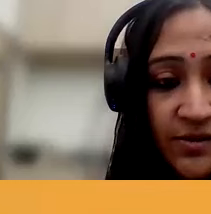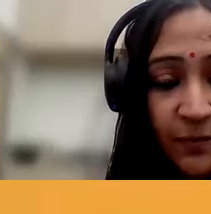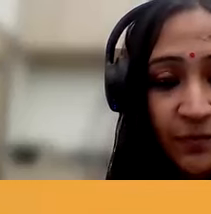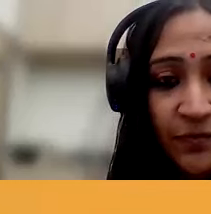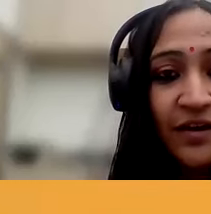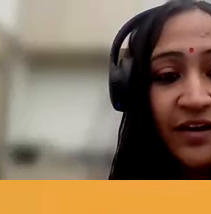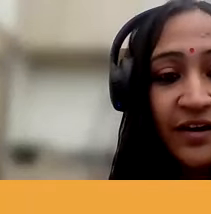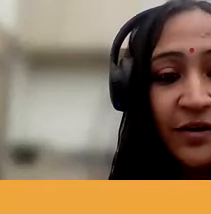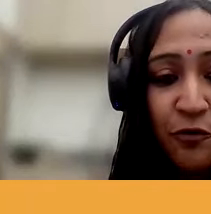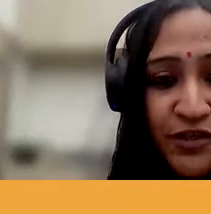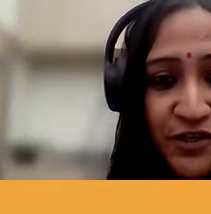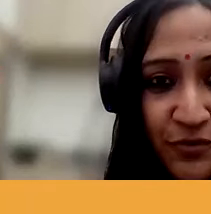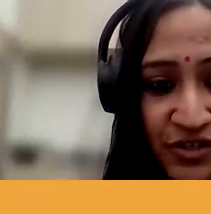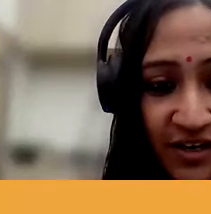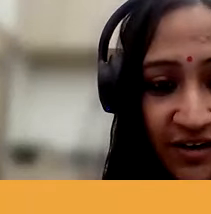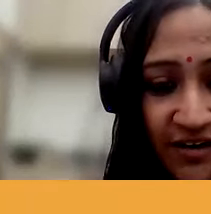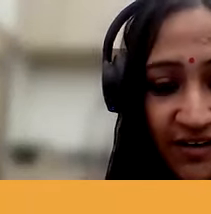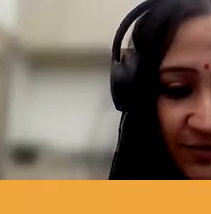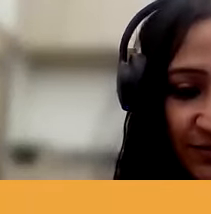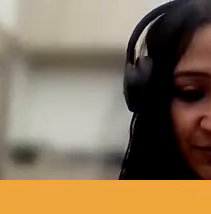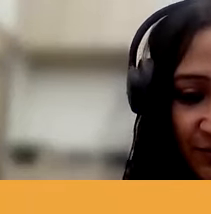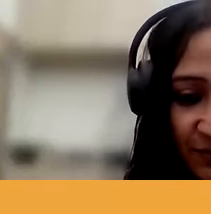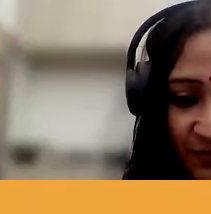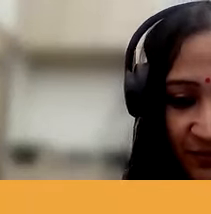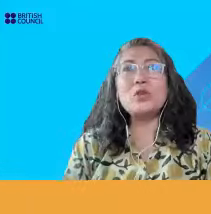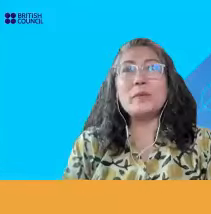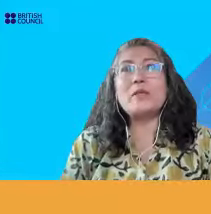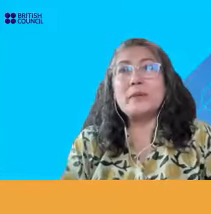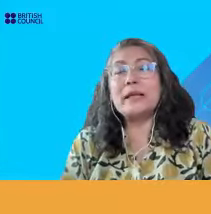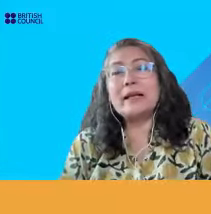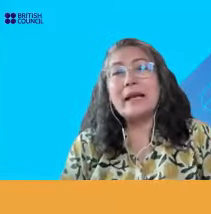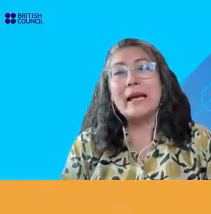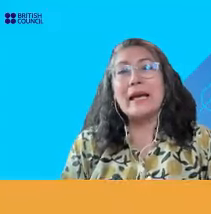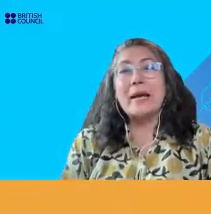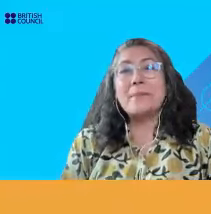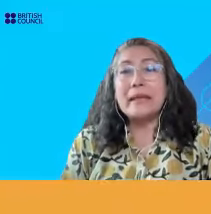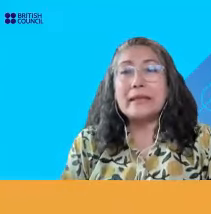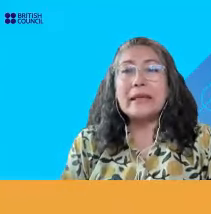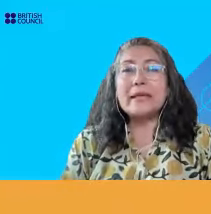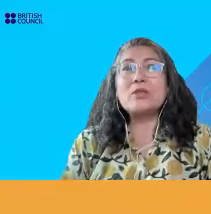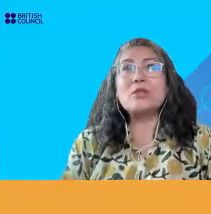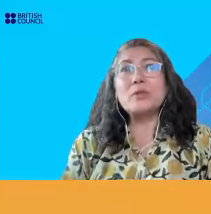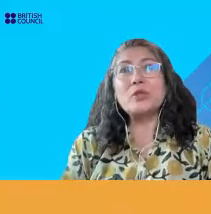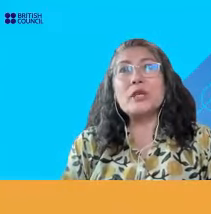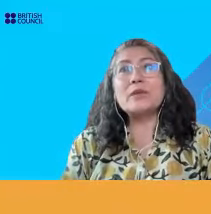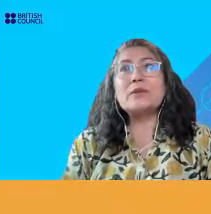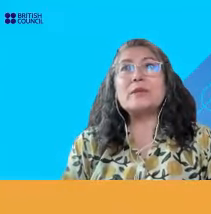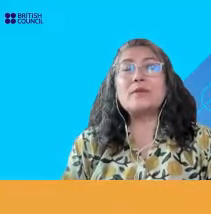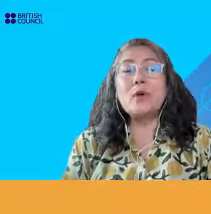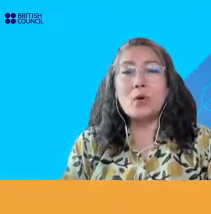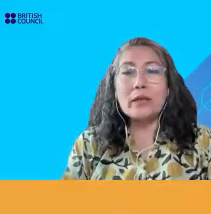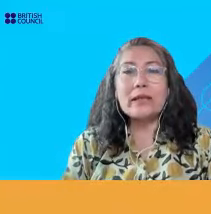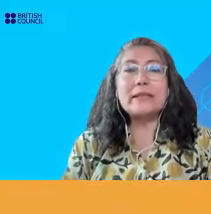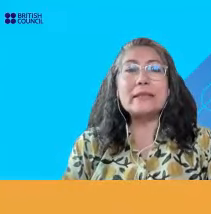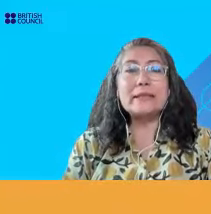communities. Over to you, Michelle. Thank you so much, Priya. Many thanks to the British Council